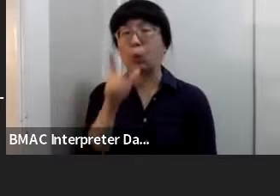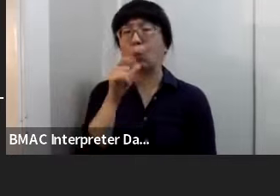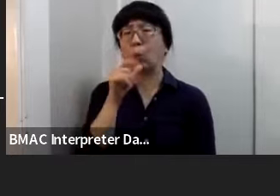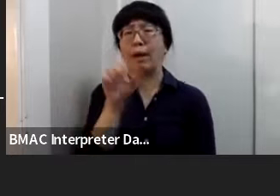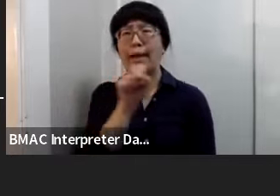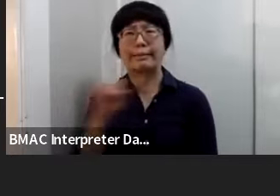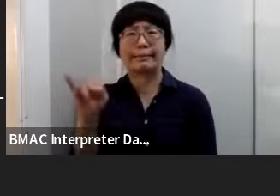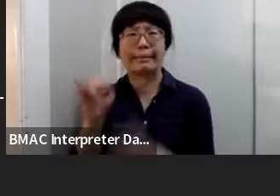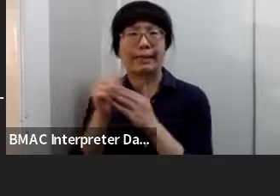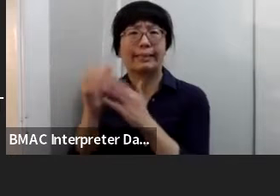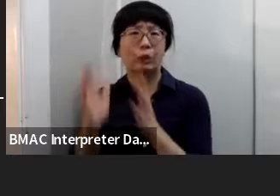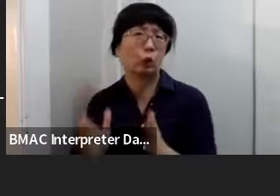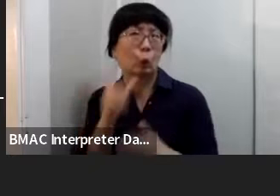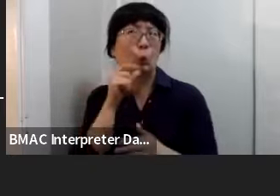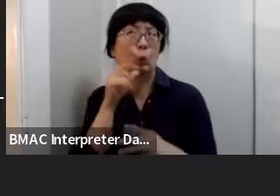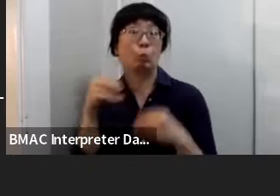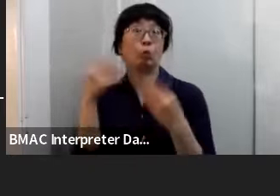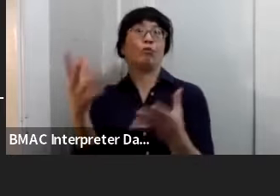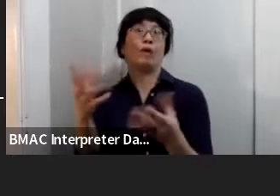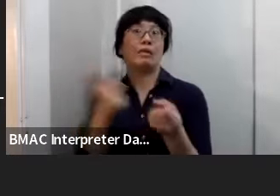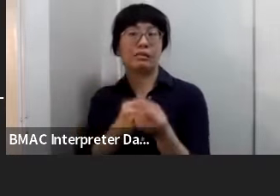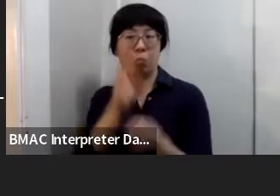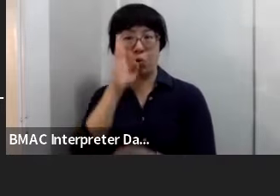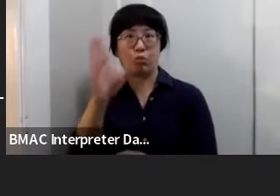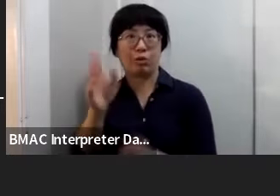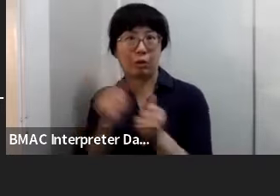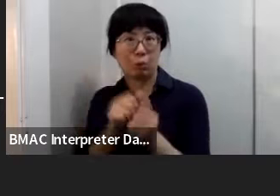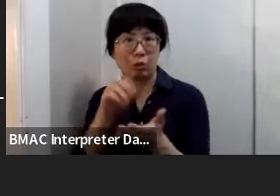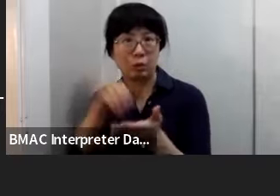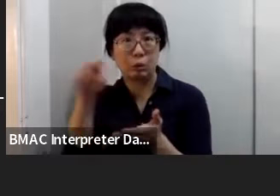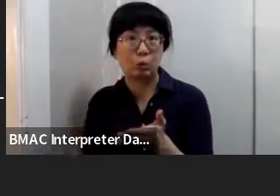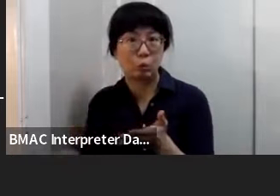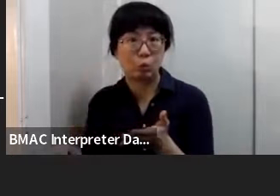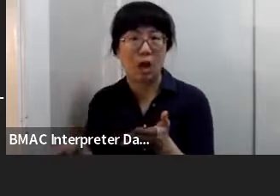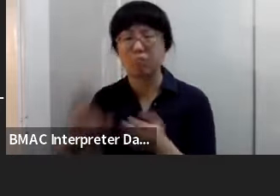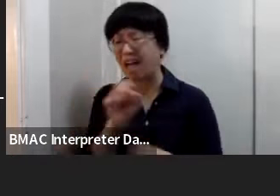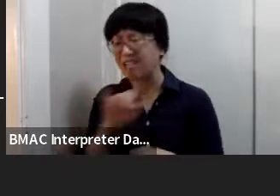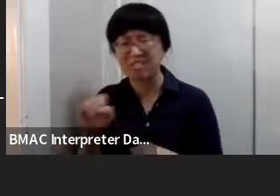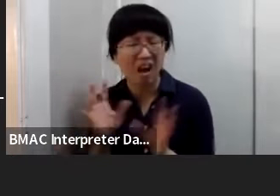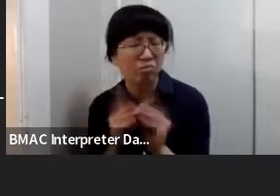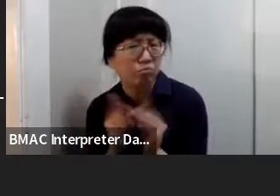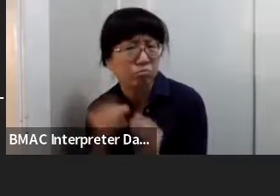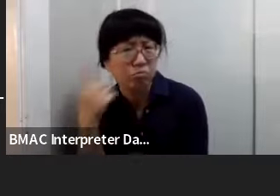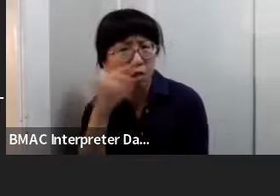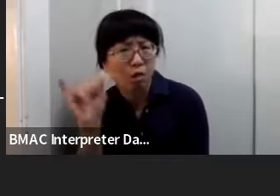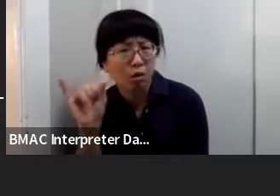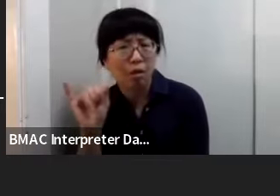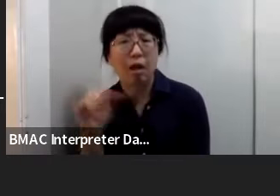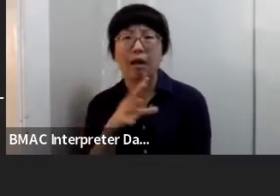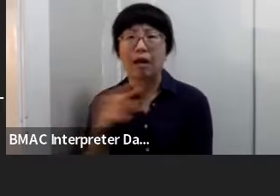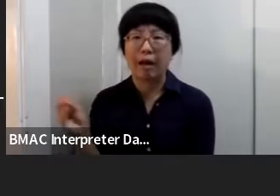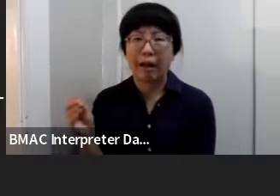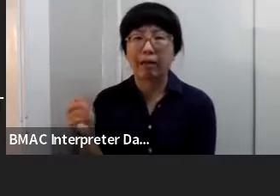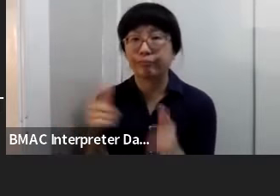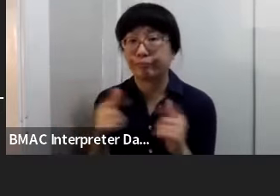folks are providing the support directly to students, what does an SI session typically look like, as well as a faculty testimonial to wrap